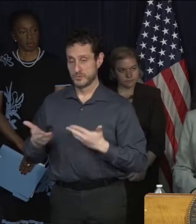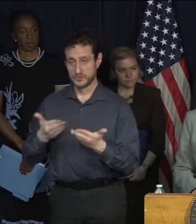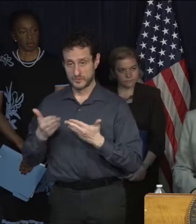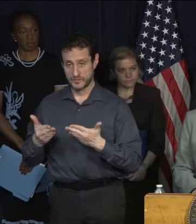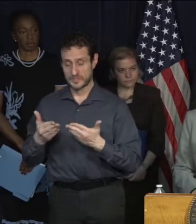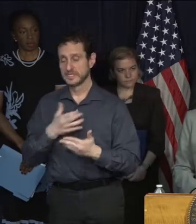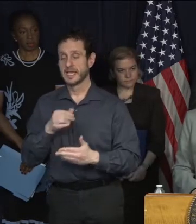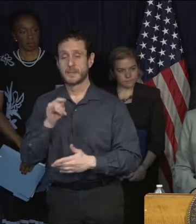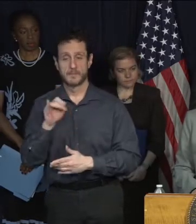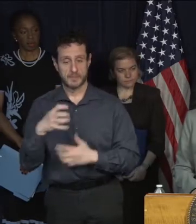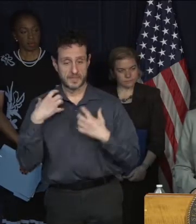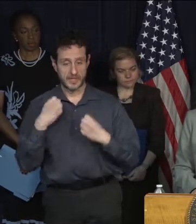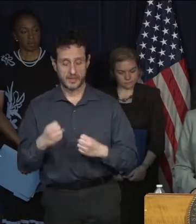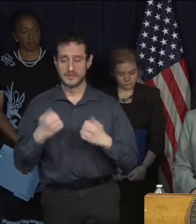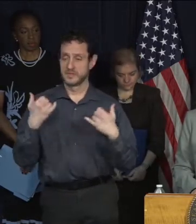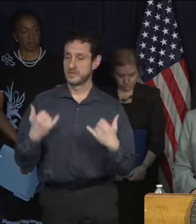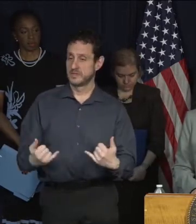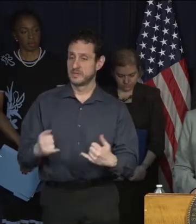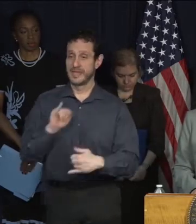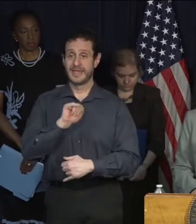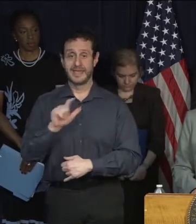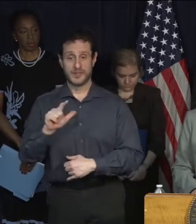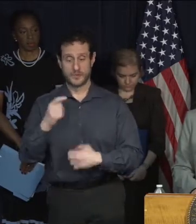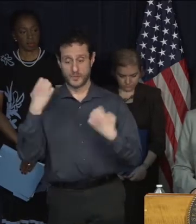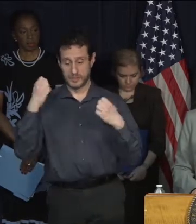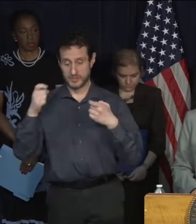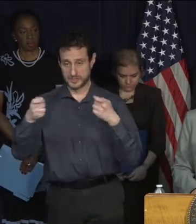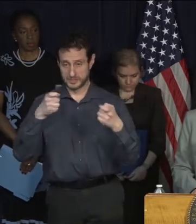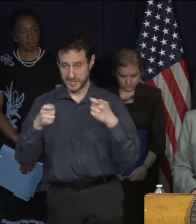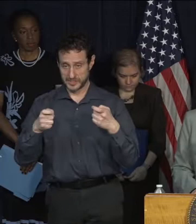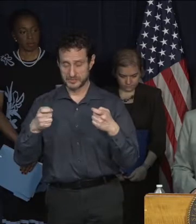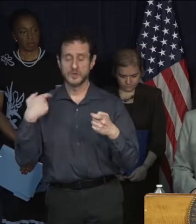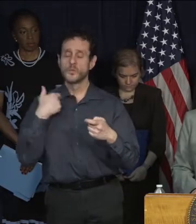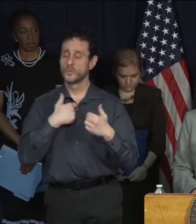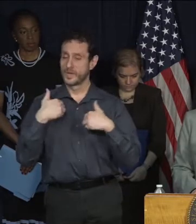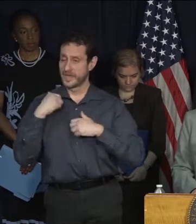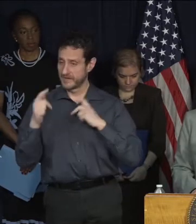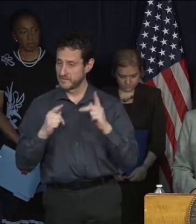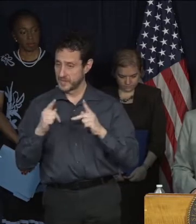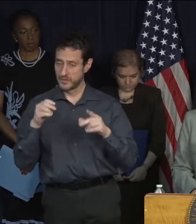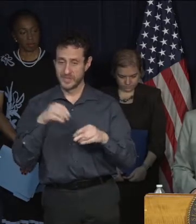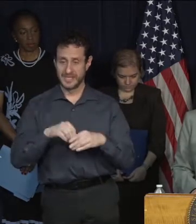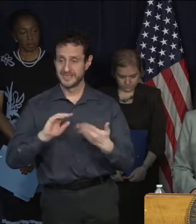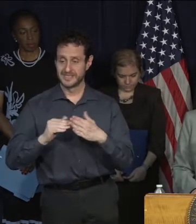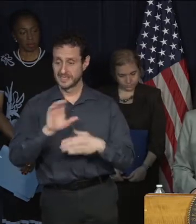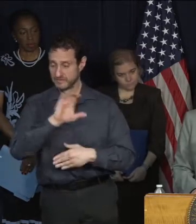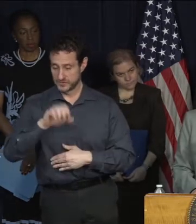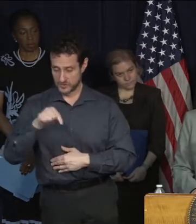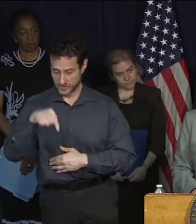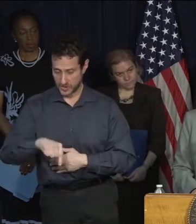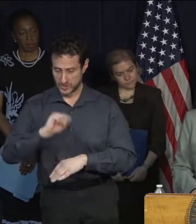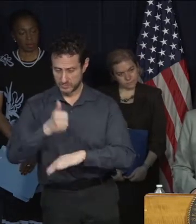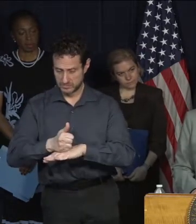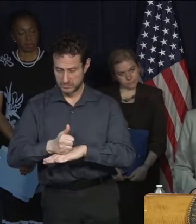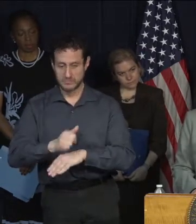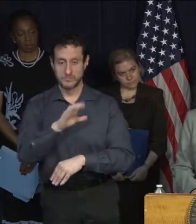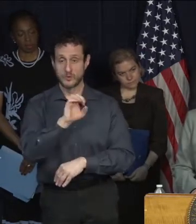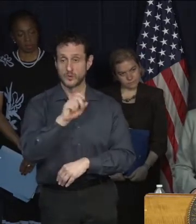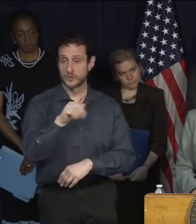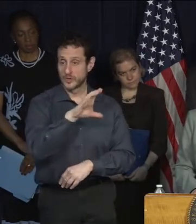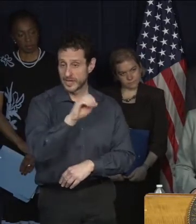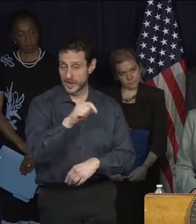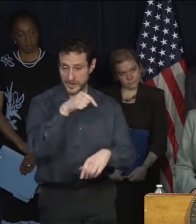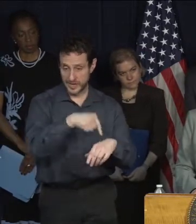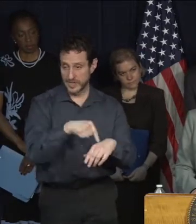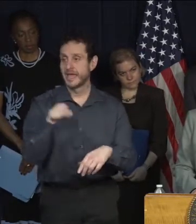As it stands, Illinois Emergency Management has representatives embedded in the City of Chicago, Cook County, and